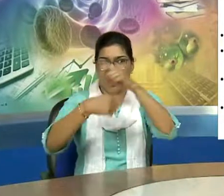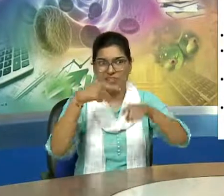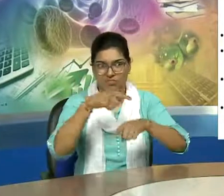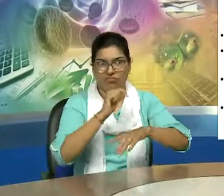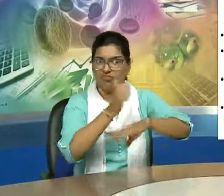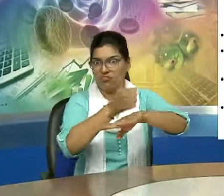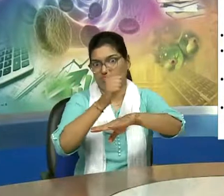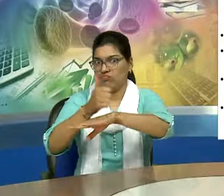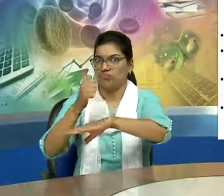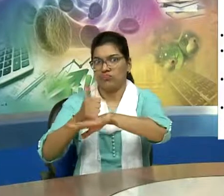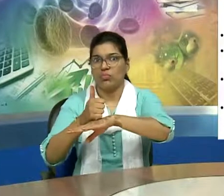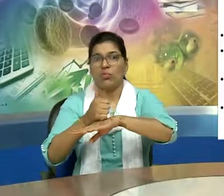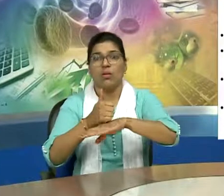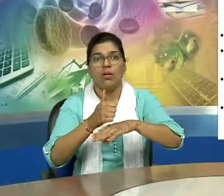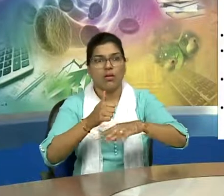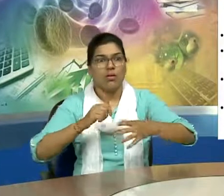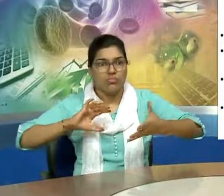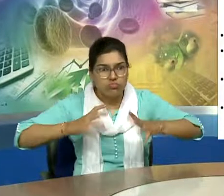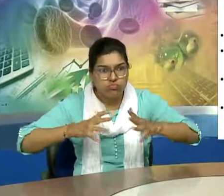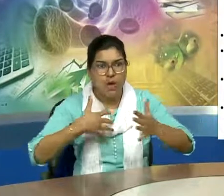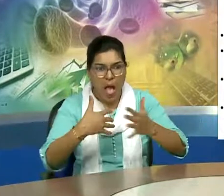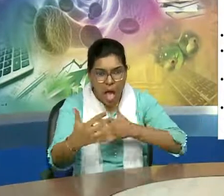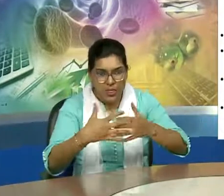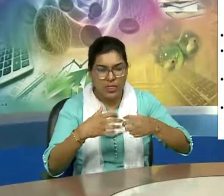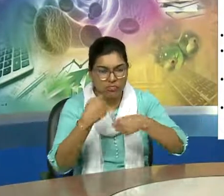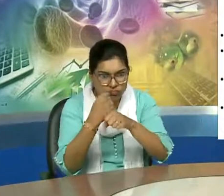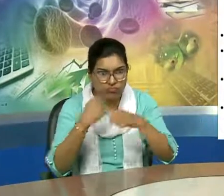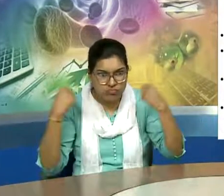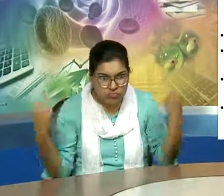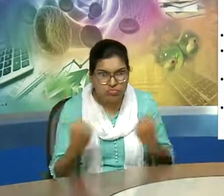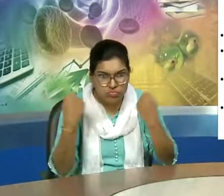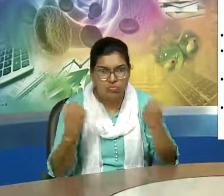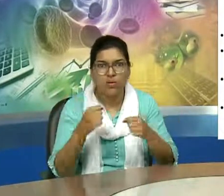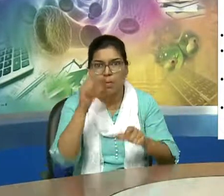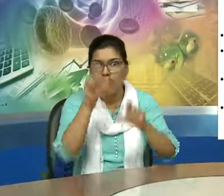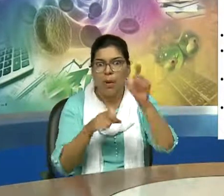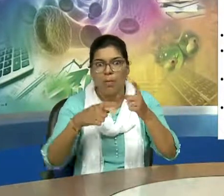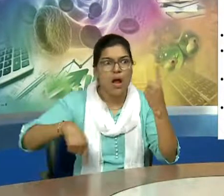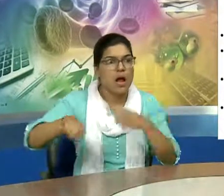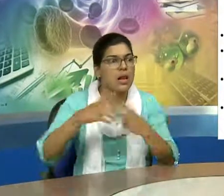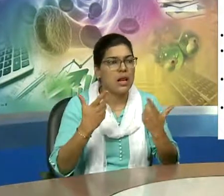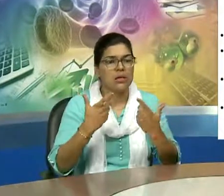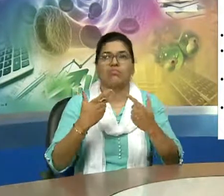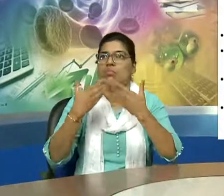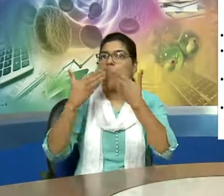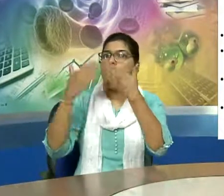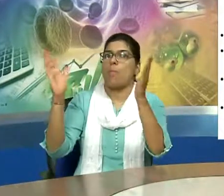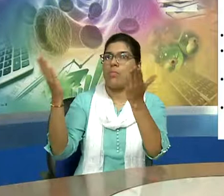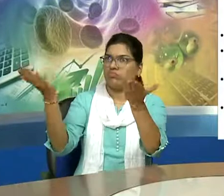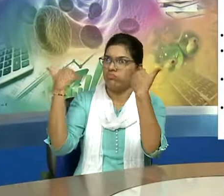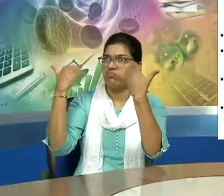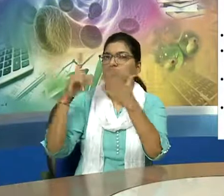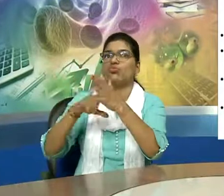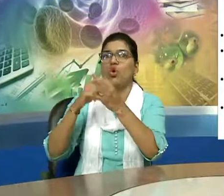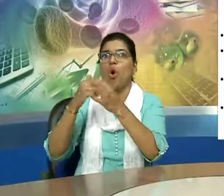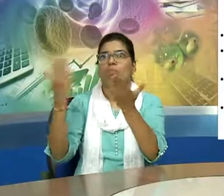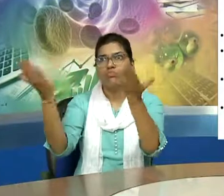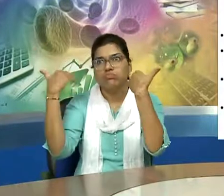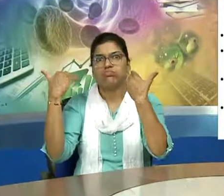Another reason, second reason, is population growth and the poverty in